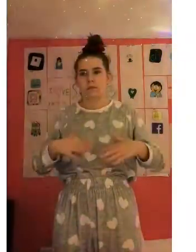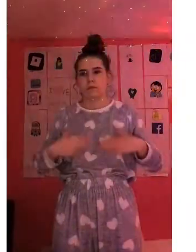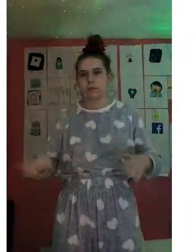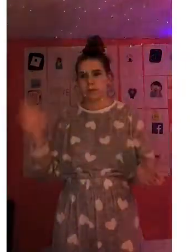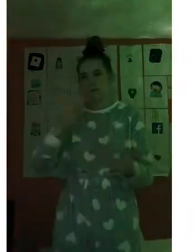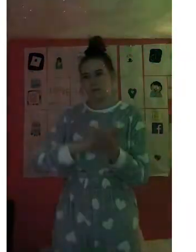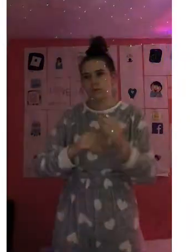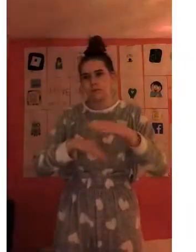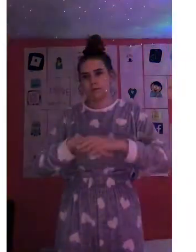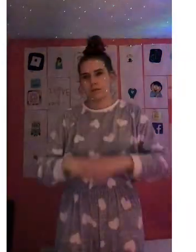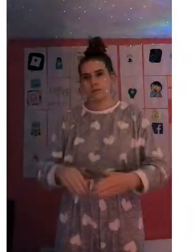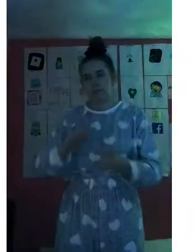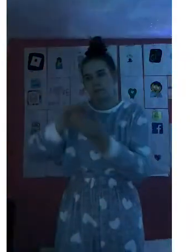neatly in a case